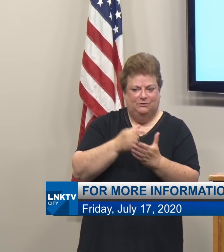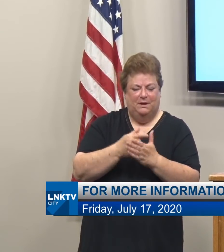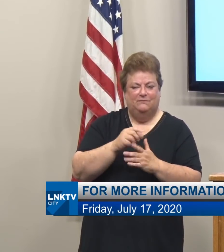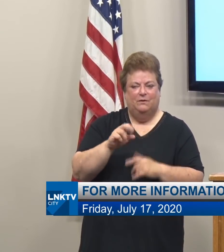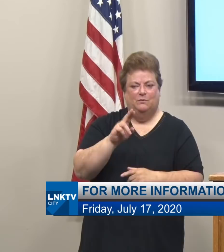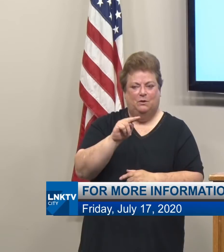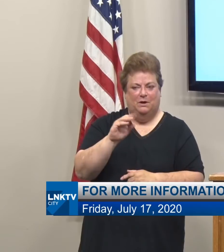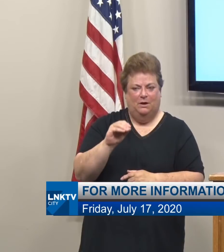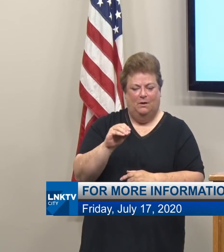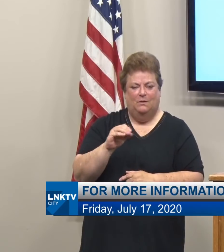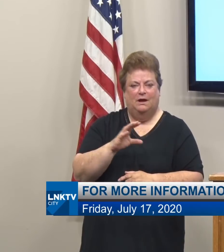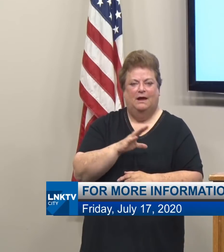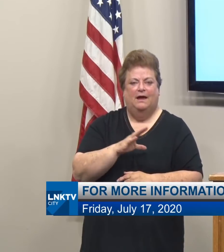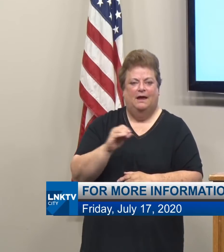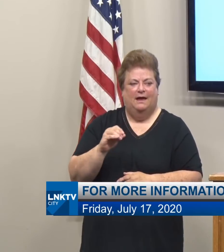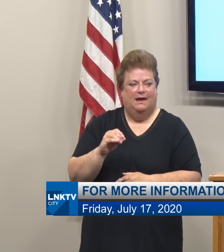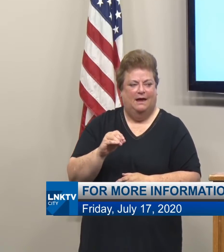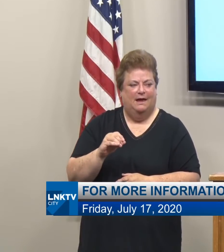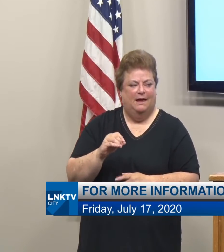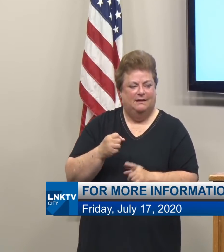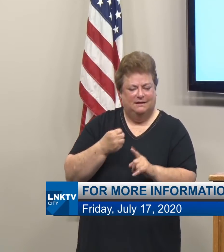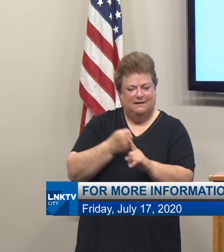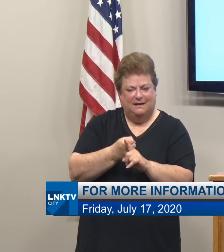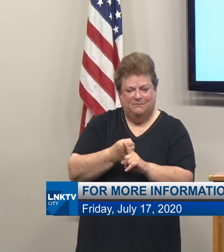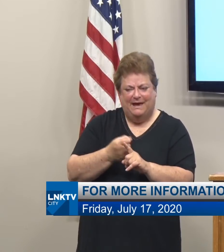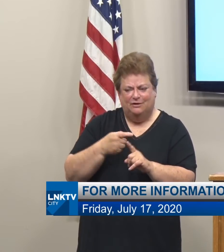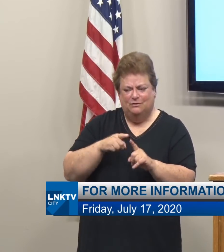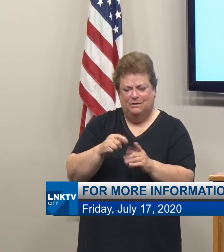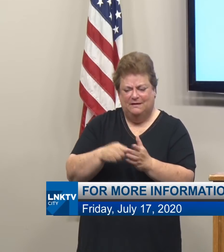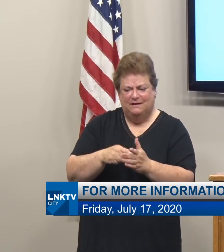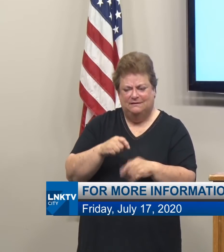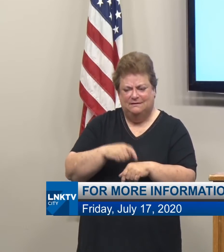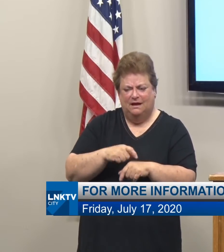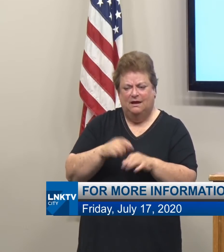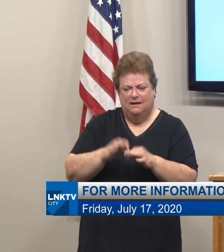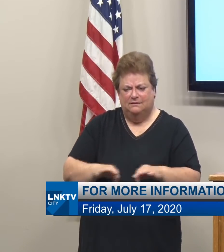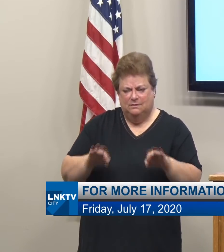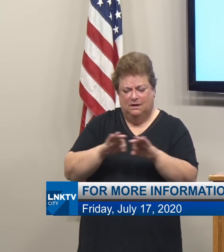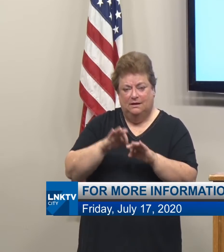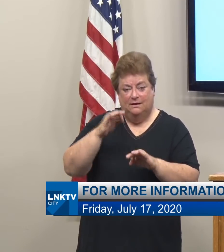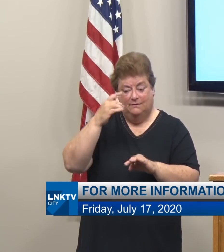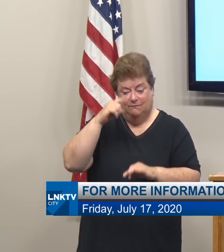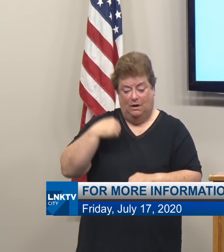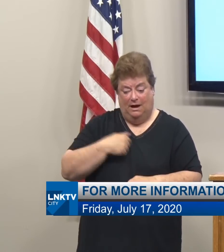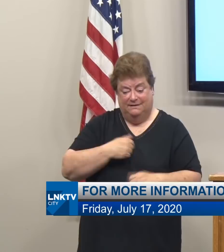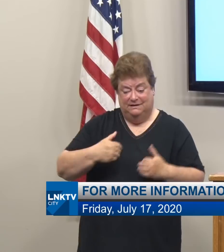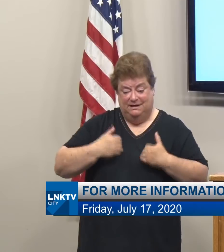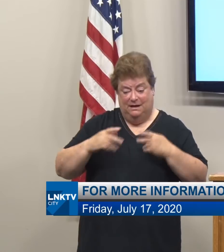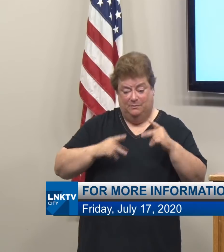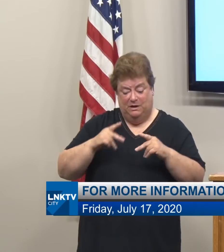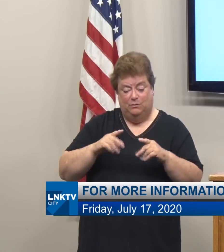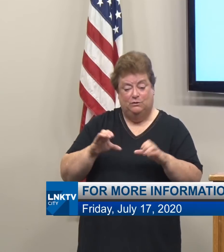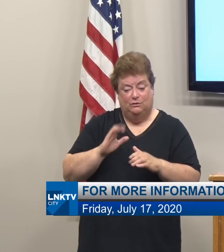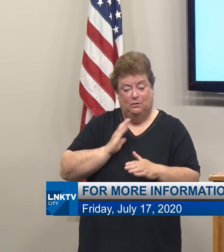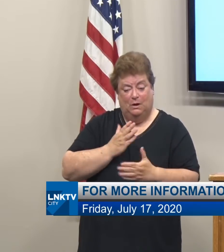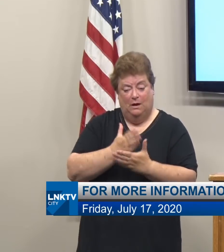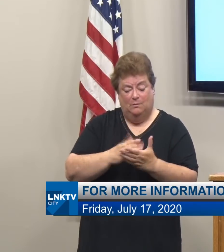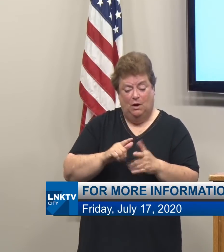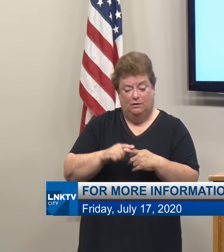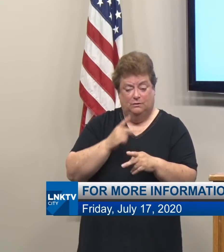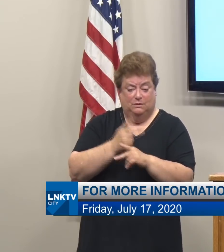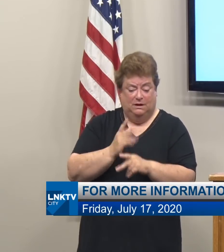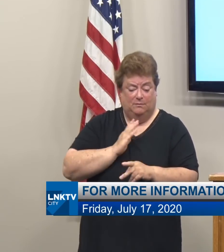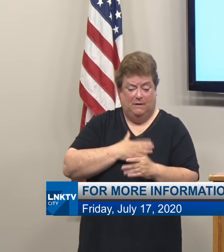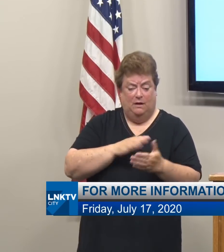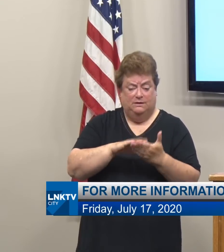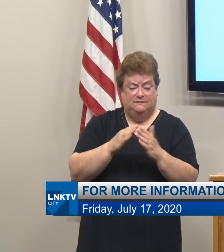native. In these transformative and impactful times, it is crucial that we, the young people of today, do our part in keeping our community safe and healthy